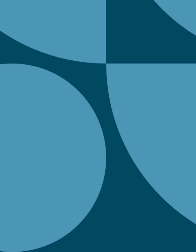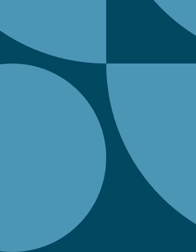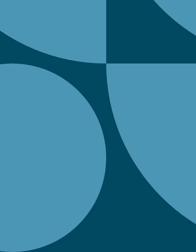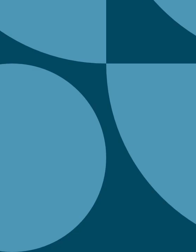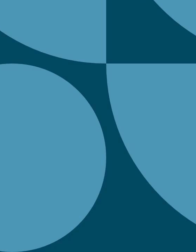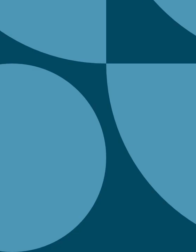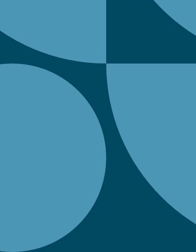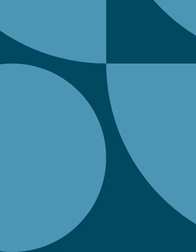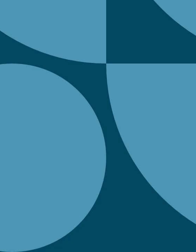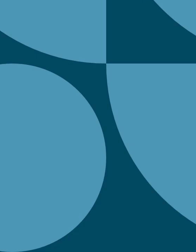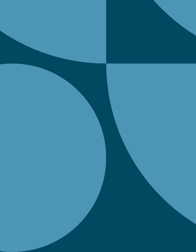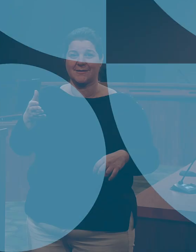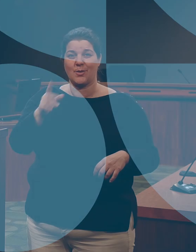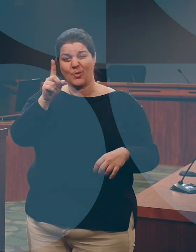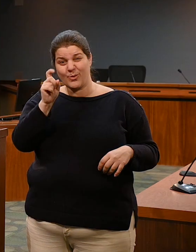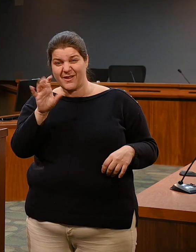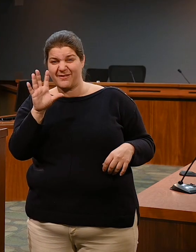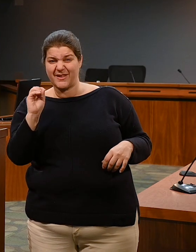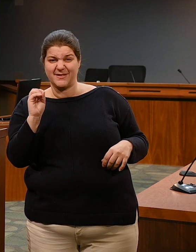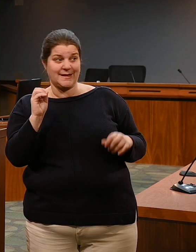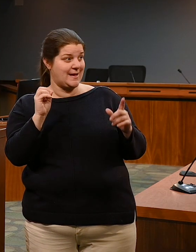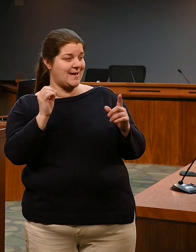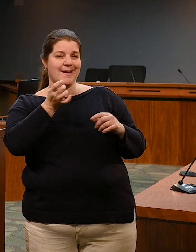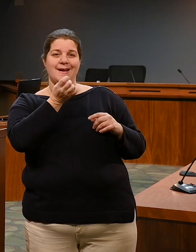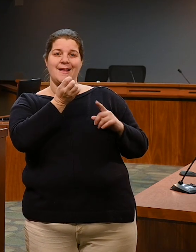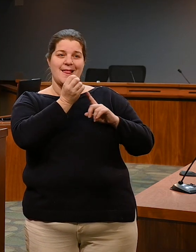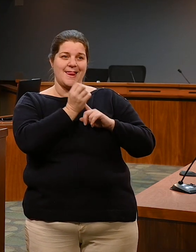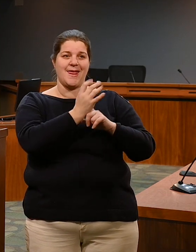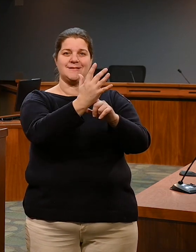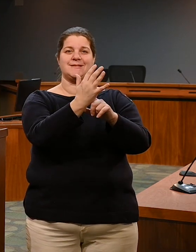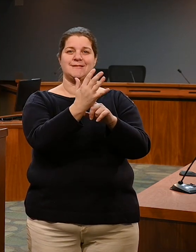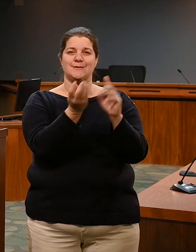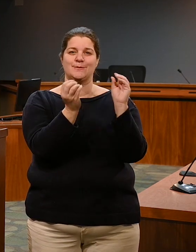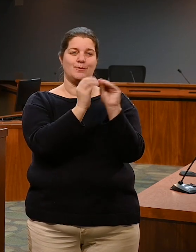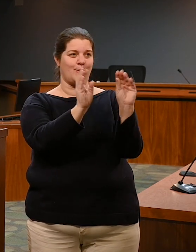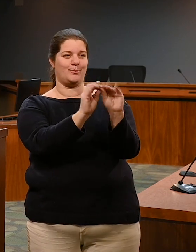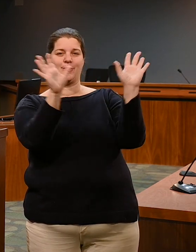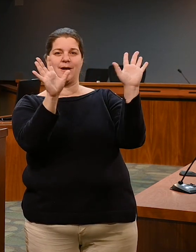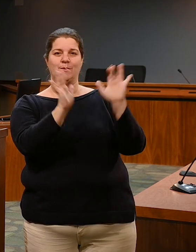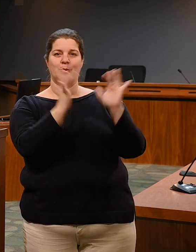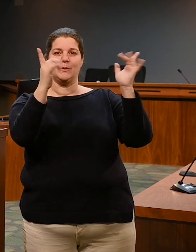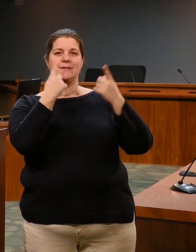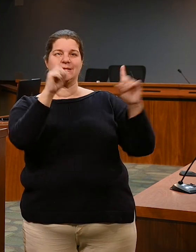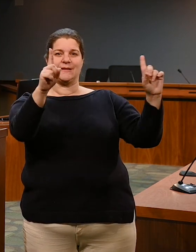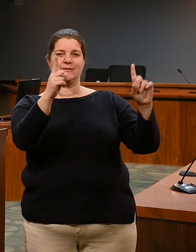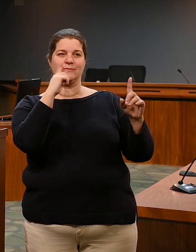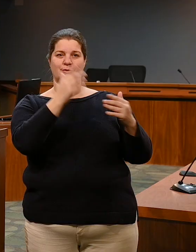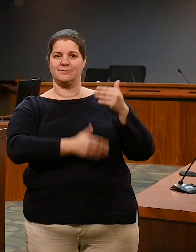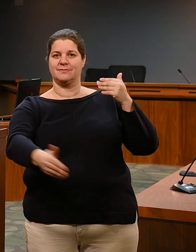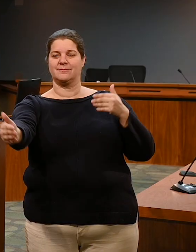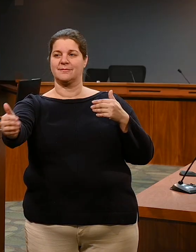150 futures, 150 lights that will shine a little bit brighter. Thank you, Coach, and thank you,